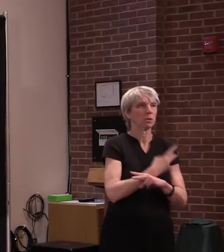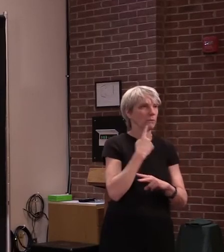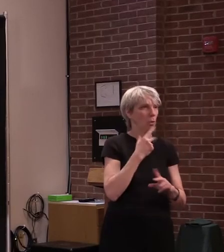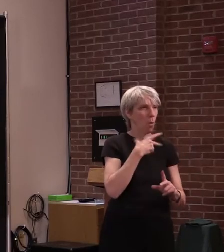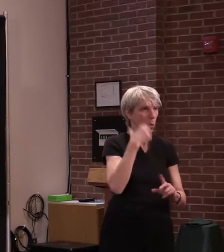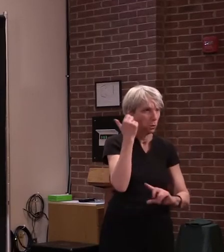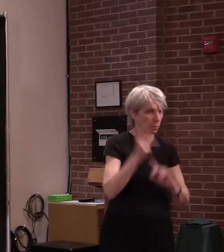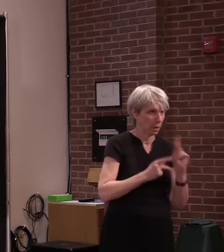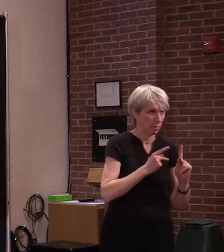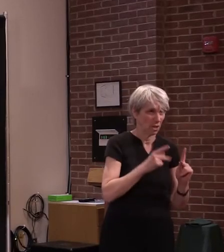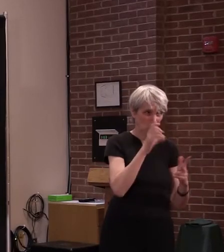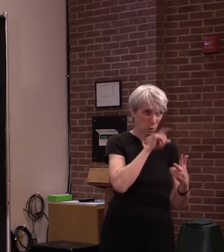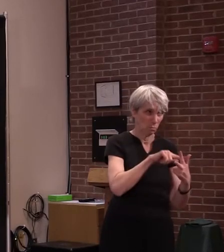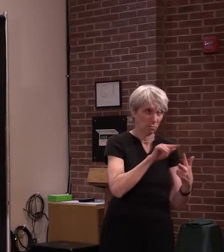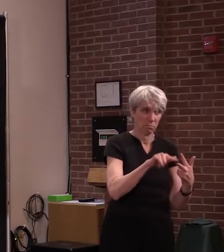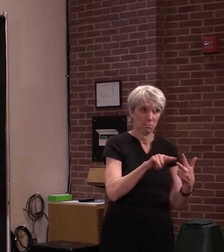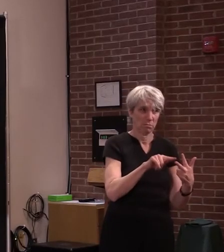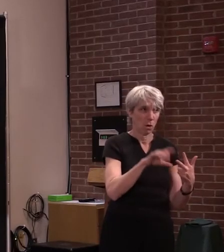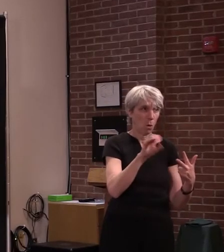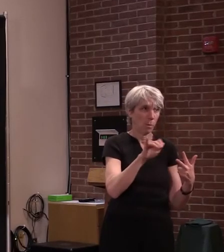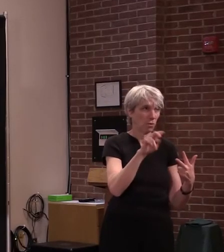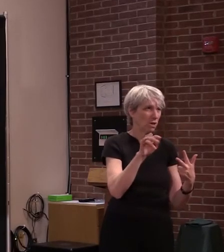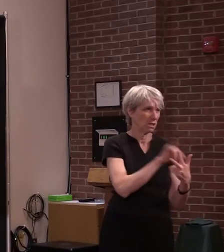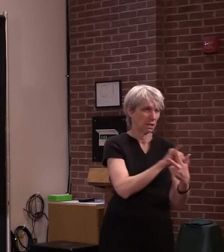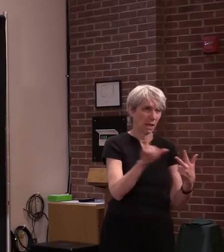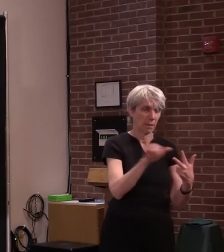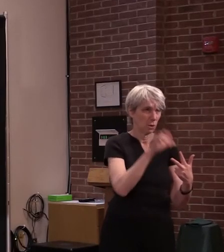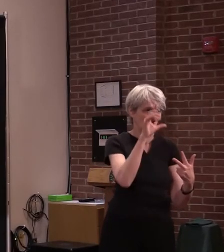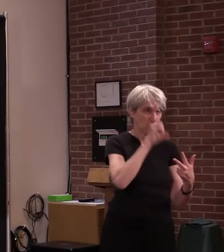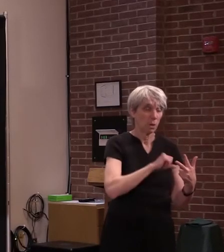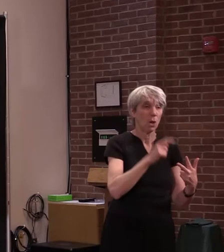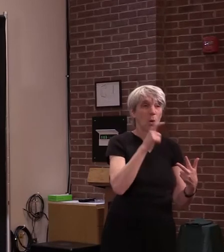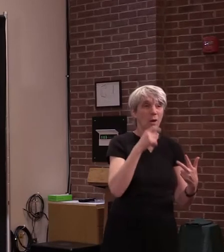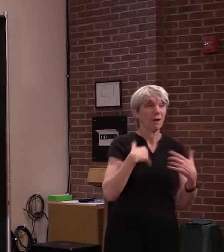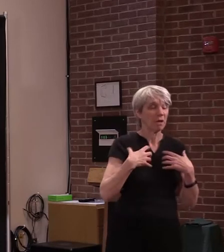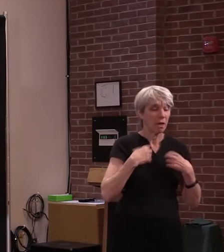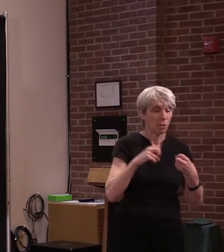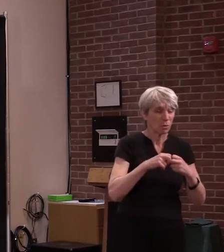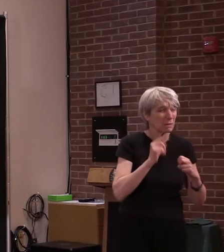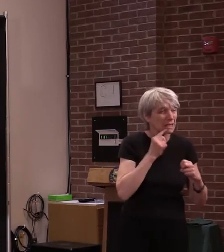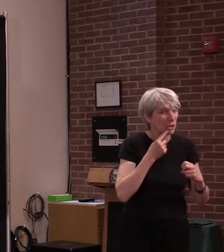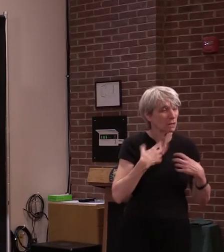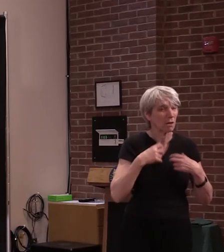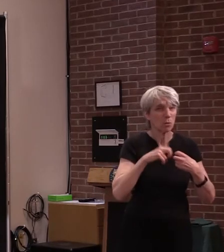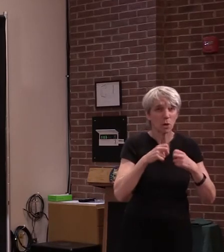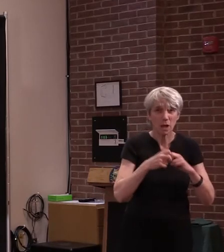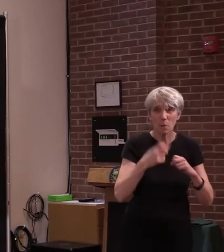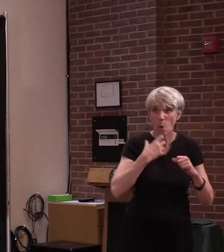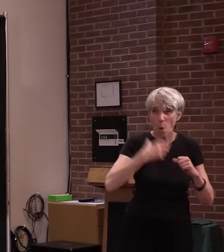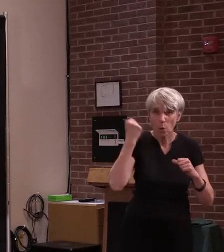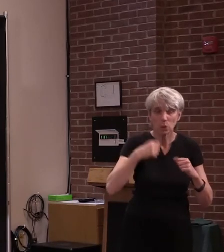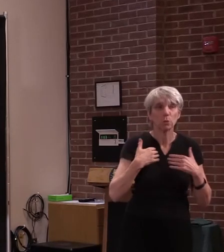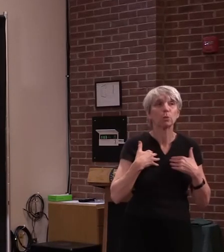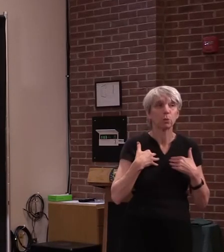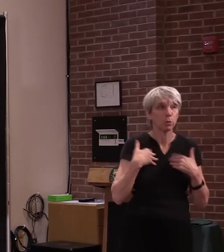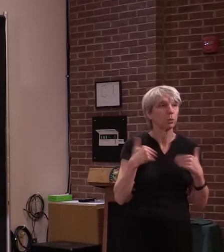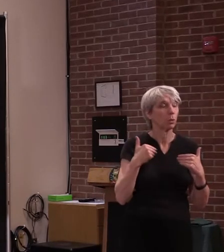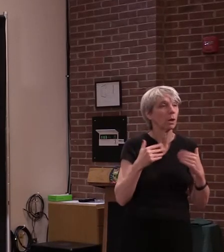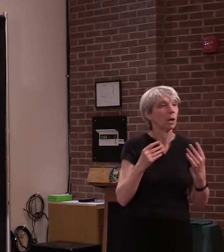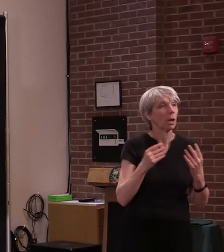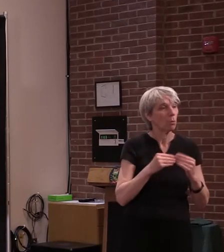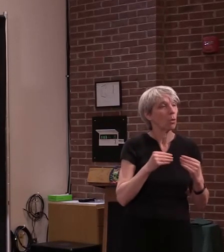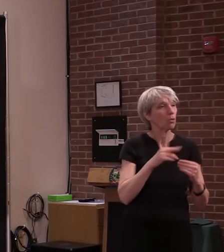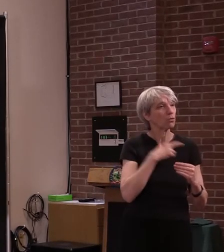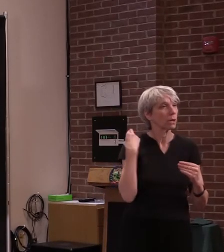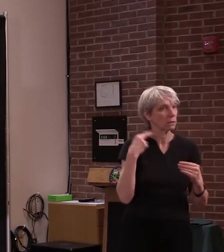or other underlying medical conditions as their reason for being at higher risk would still be at higher risk. The